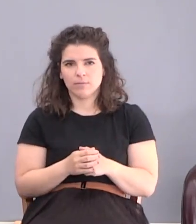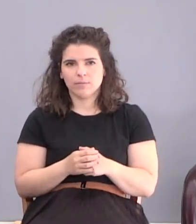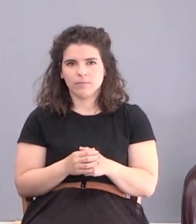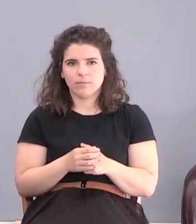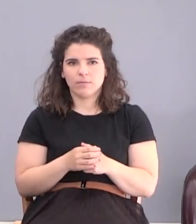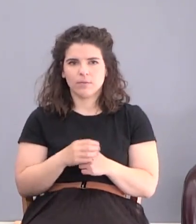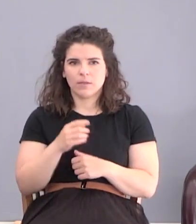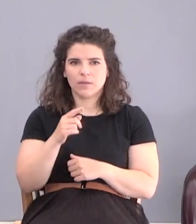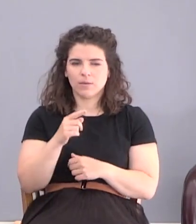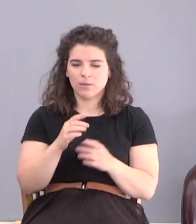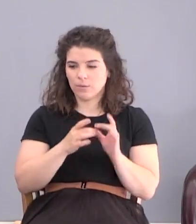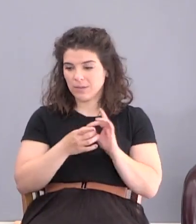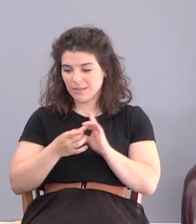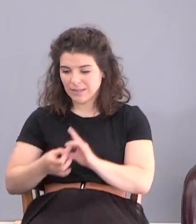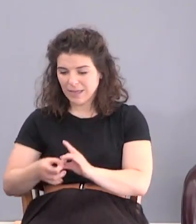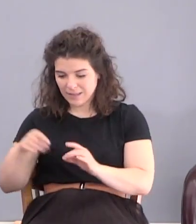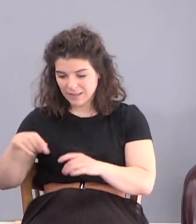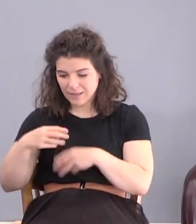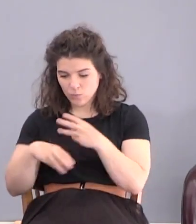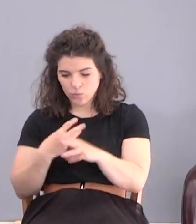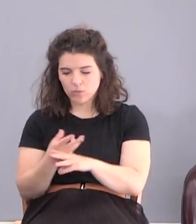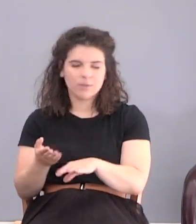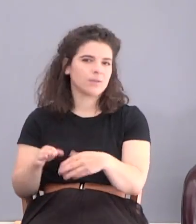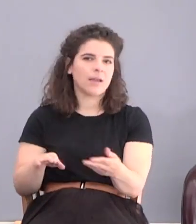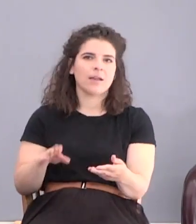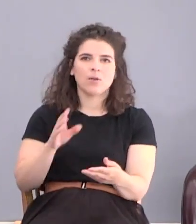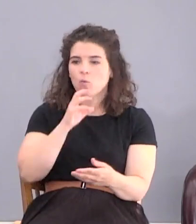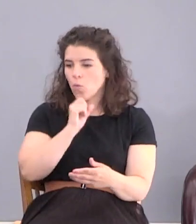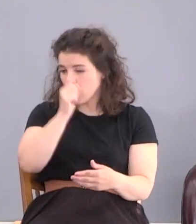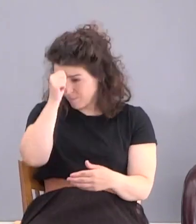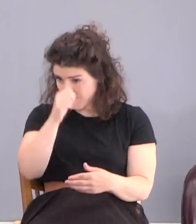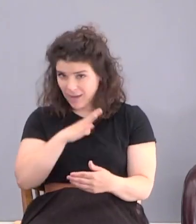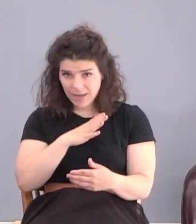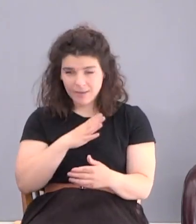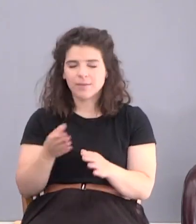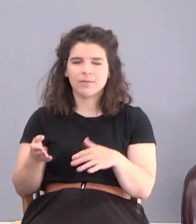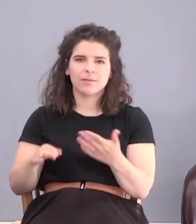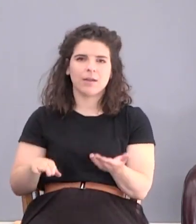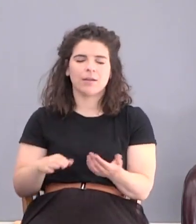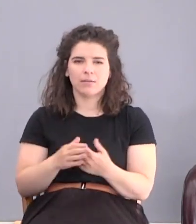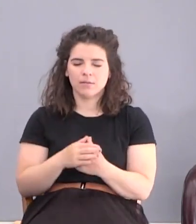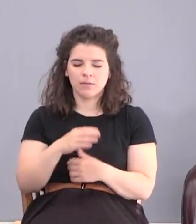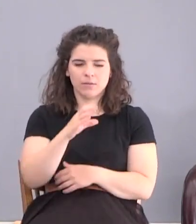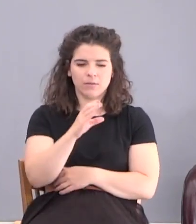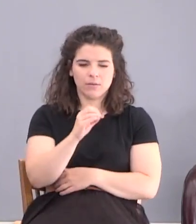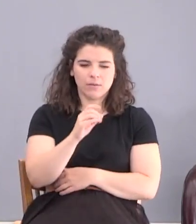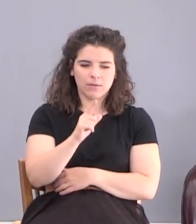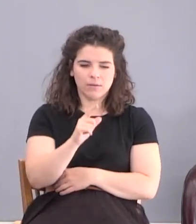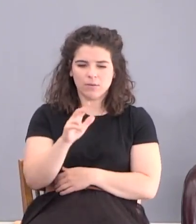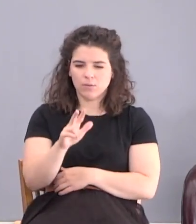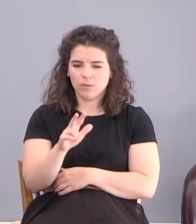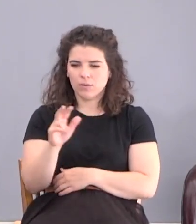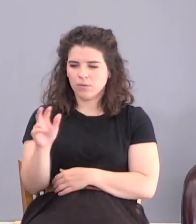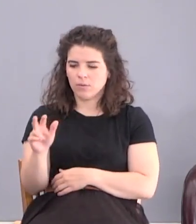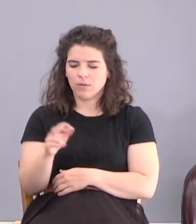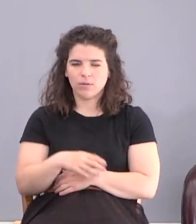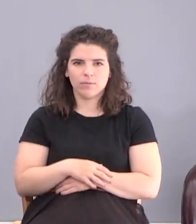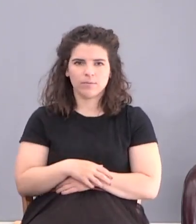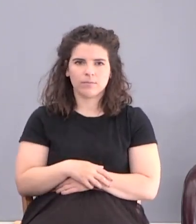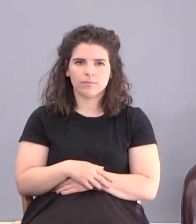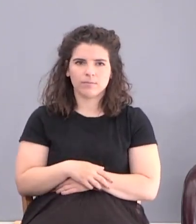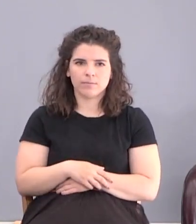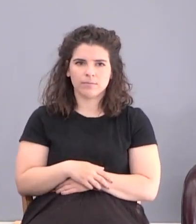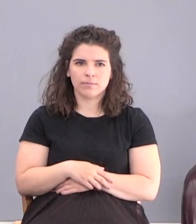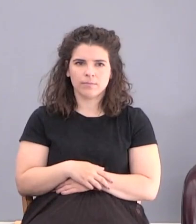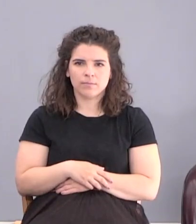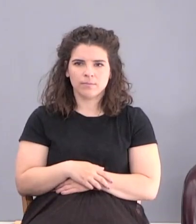what tied us to this world is dead. That old man is dead. So in Colossians chapter 3, verse 3,